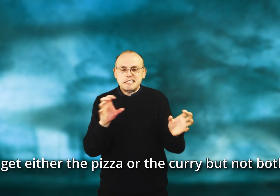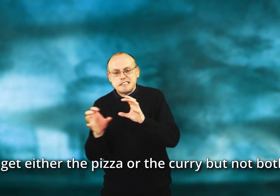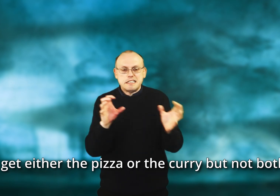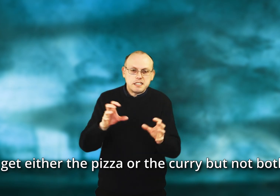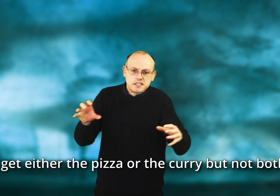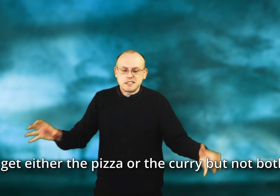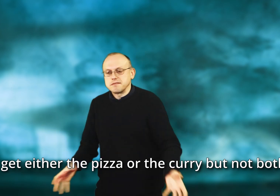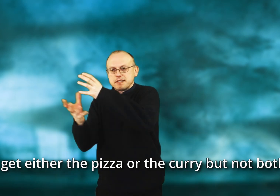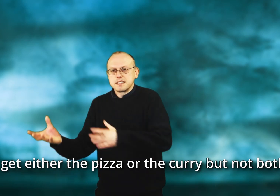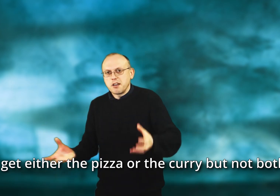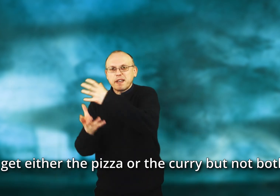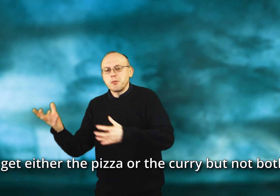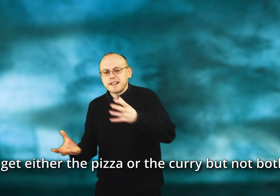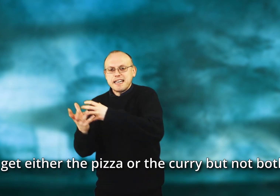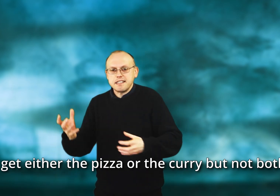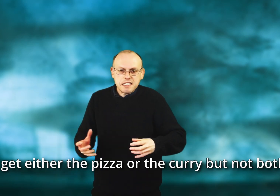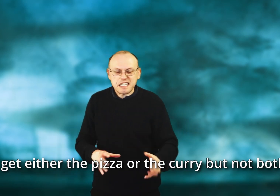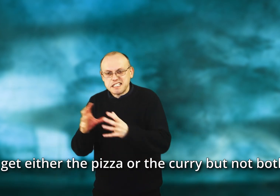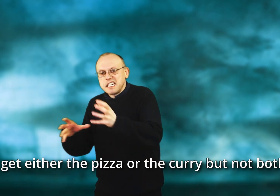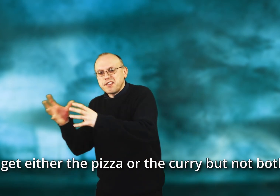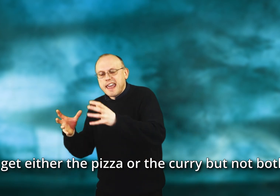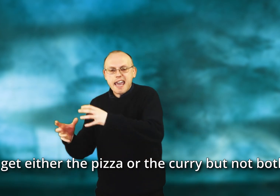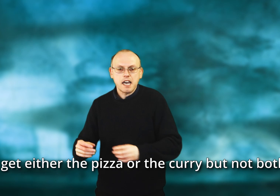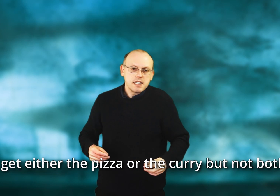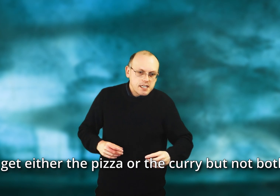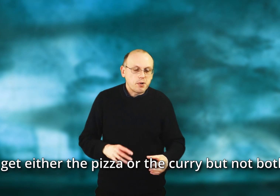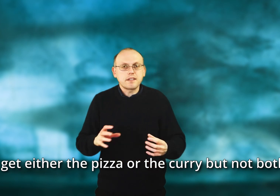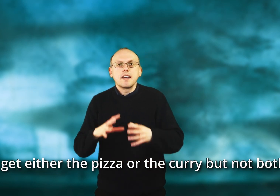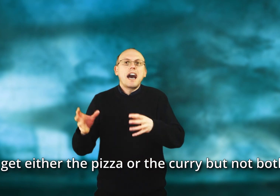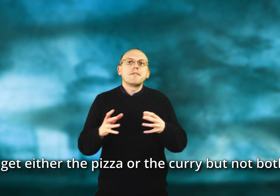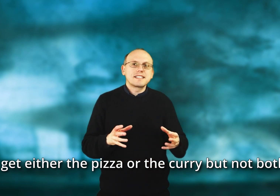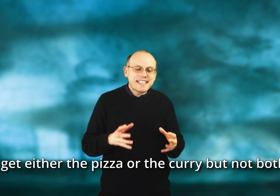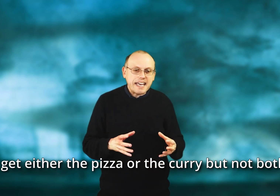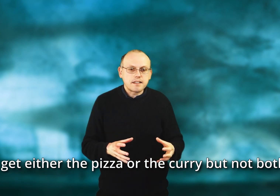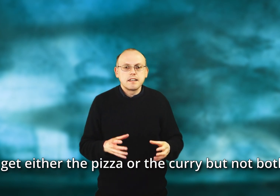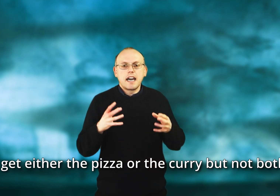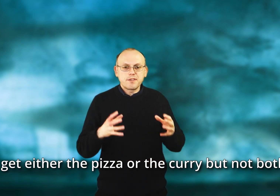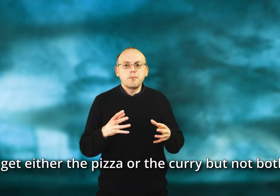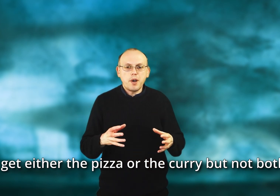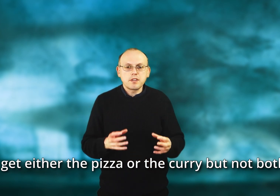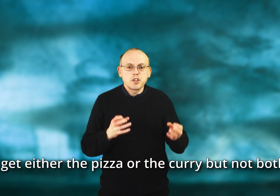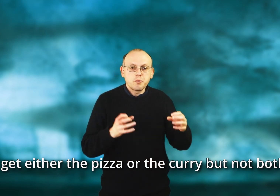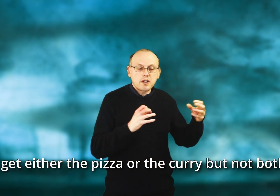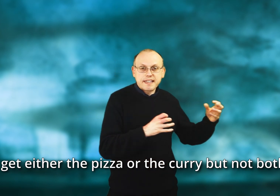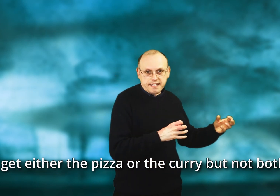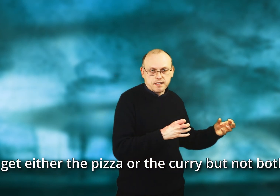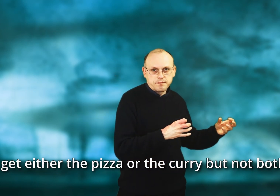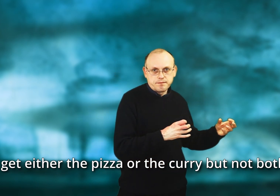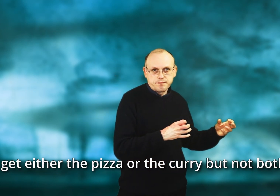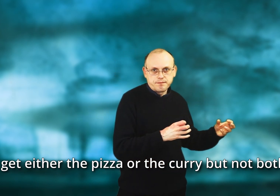a bit complicated, it's in there, but I haven't said after but, you will not get.